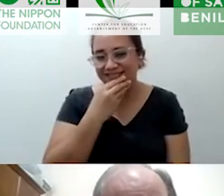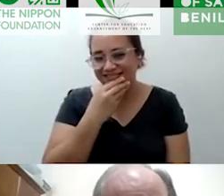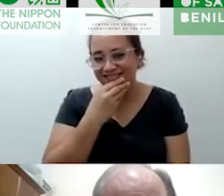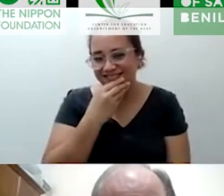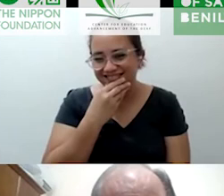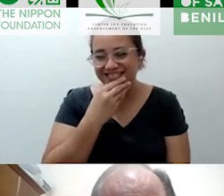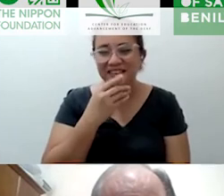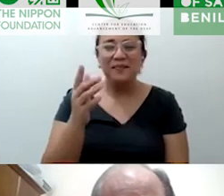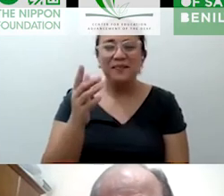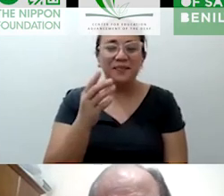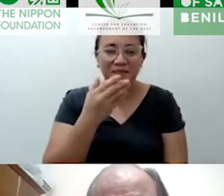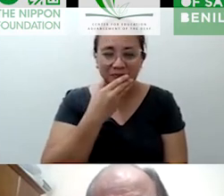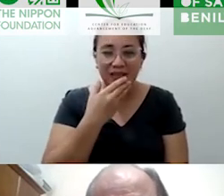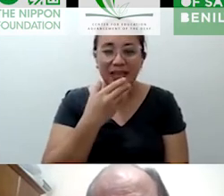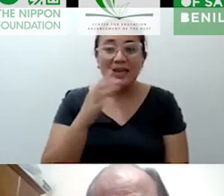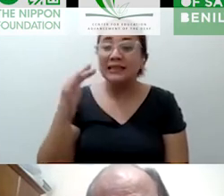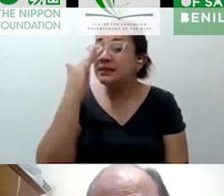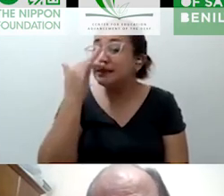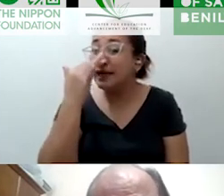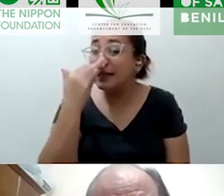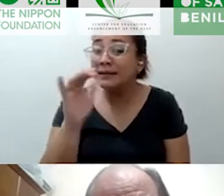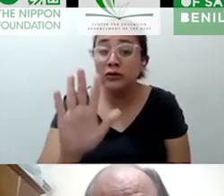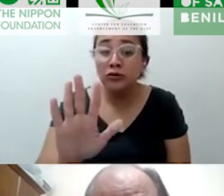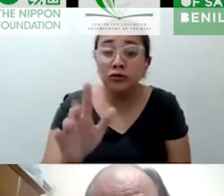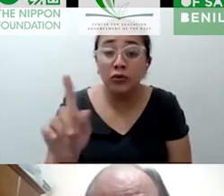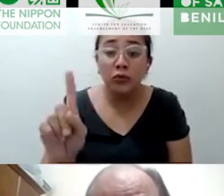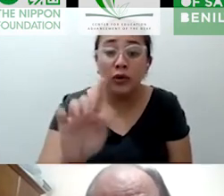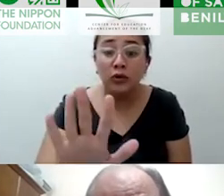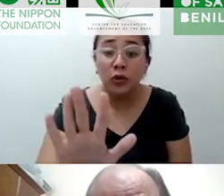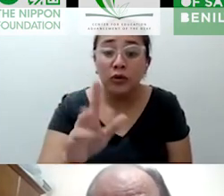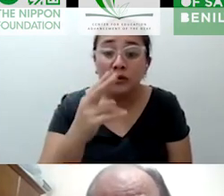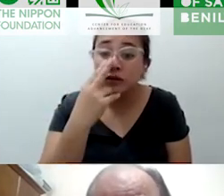Okay, so where, Nat, what did you have here?